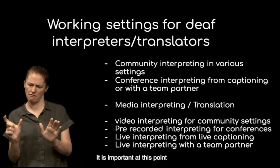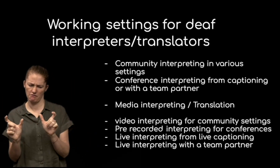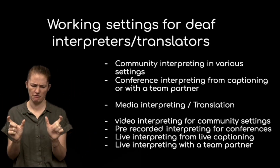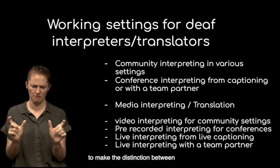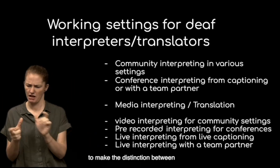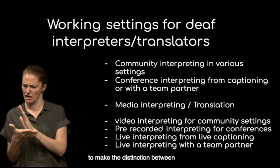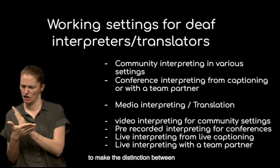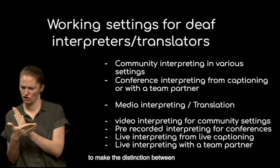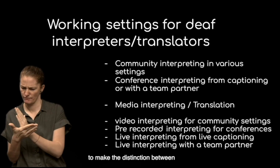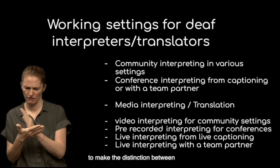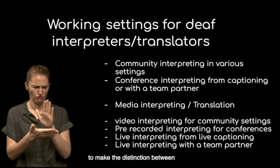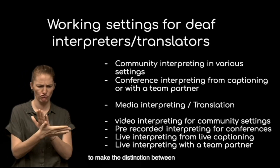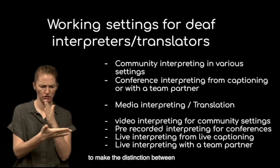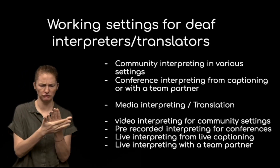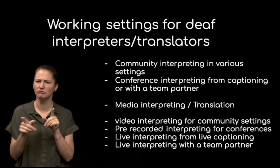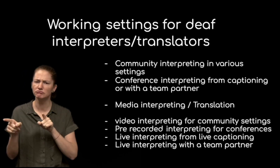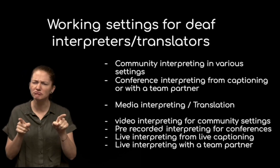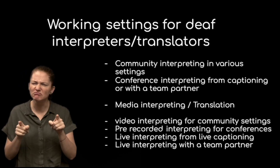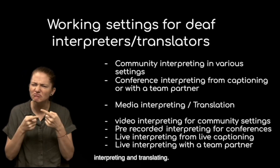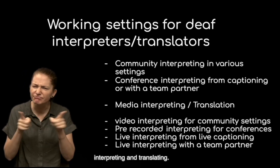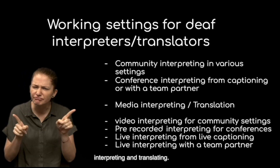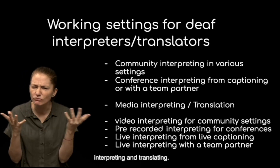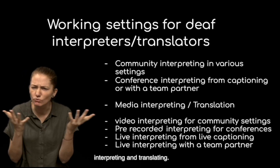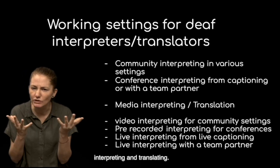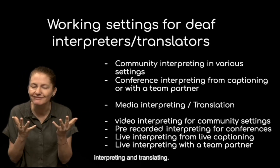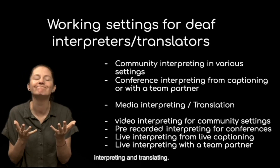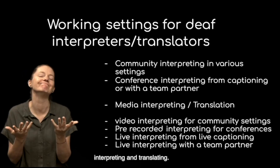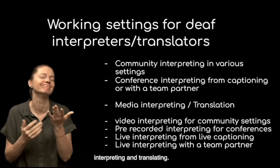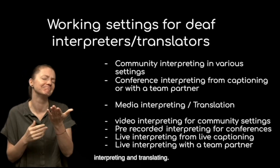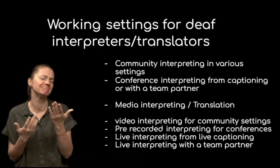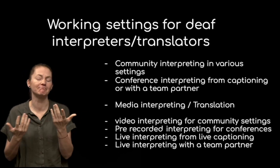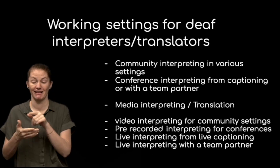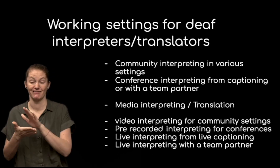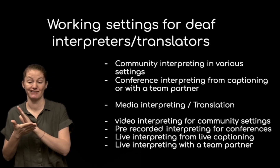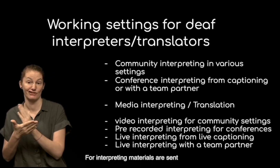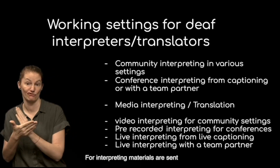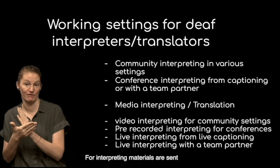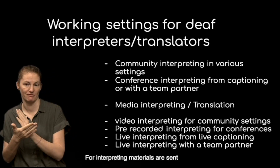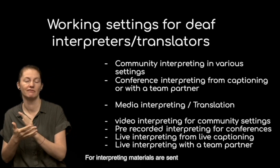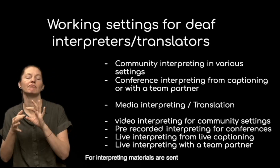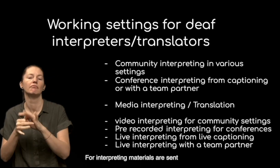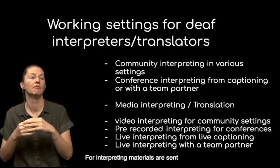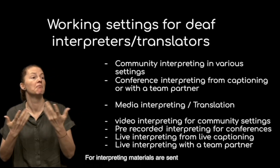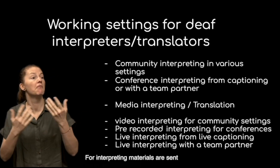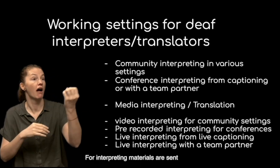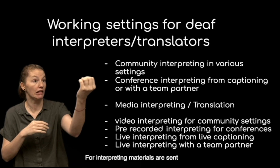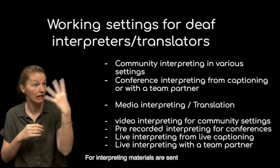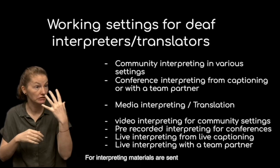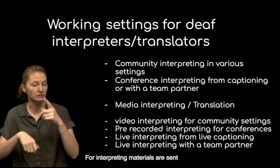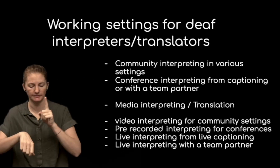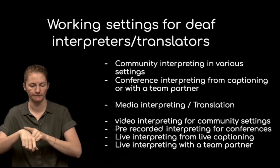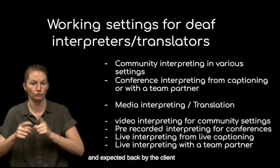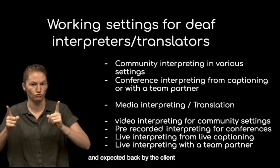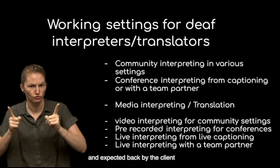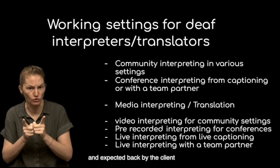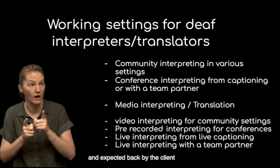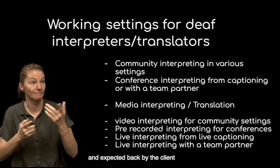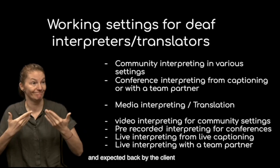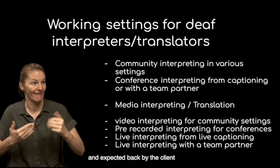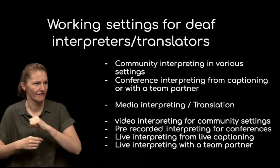between interpreting and translating. For interpreting, materials are sent and expected back to the client in a short space of time. You